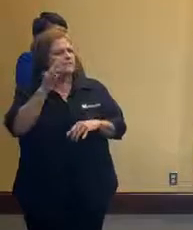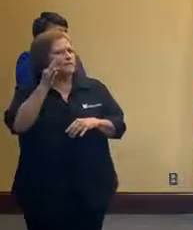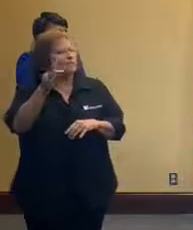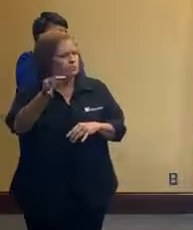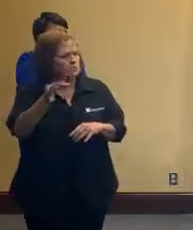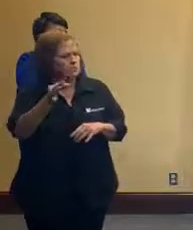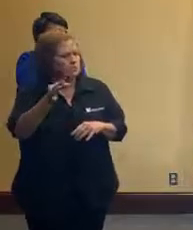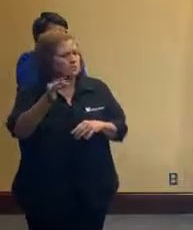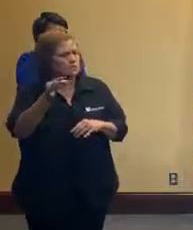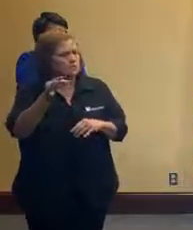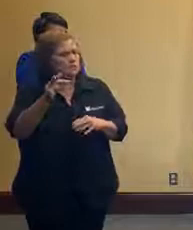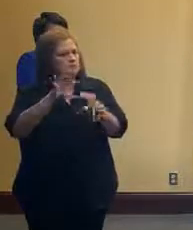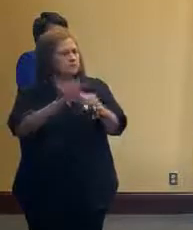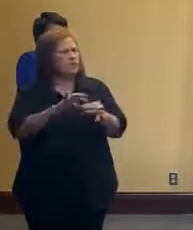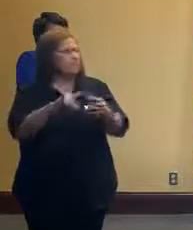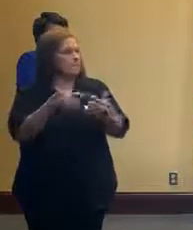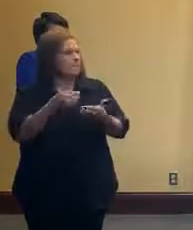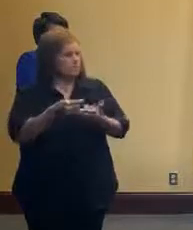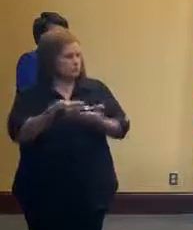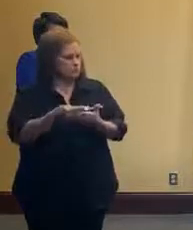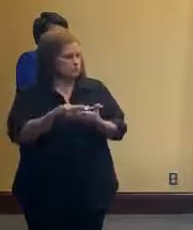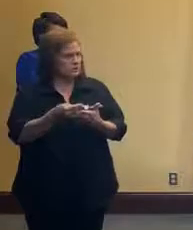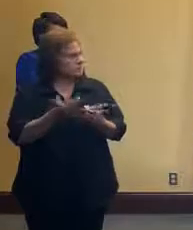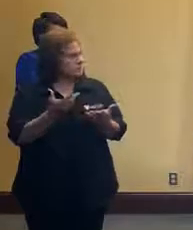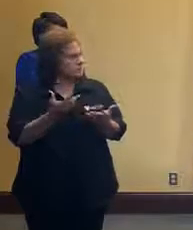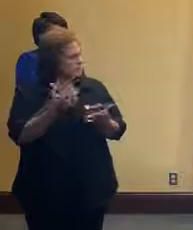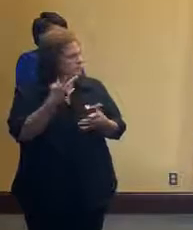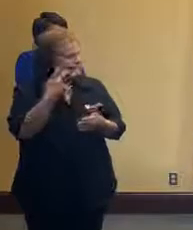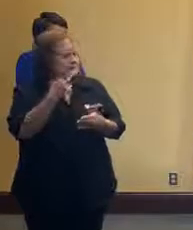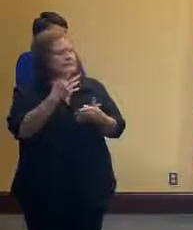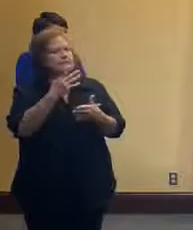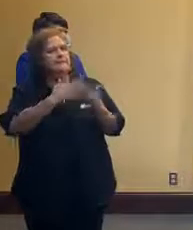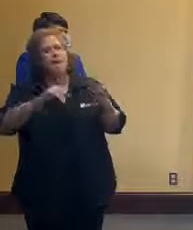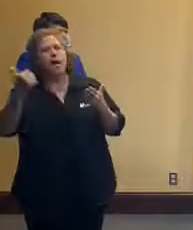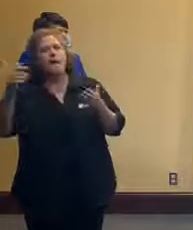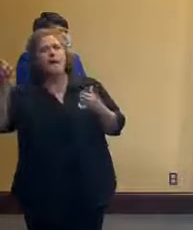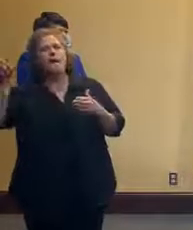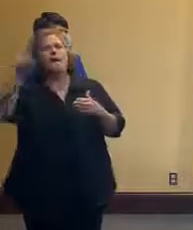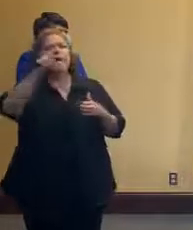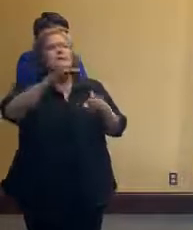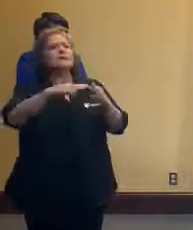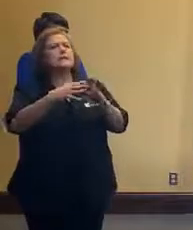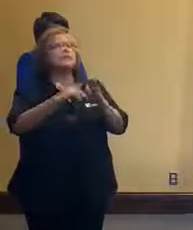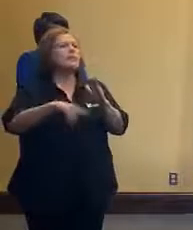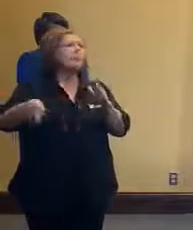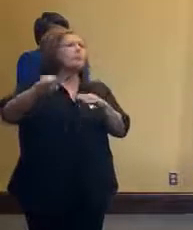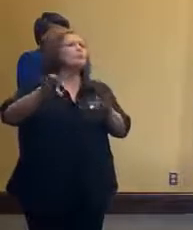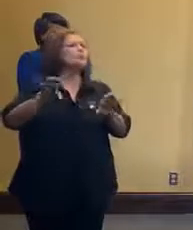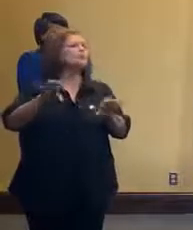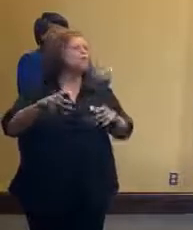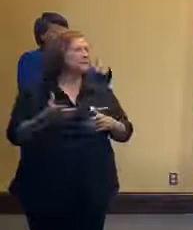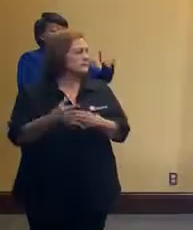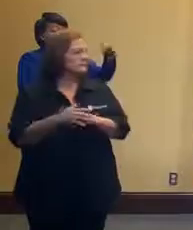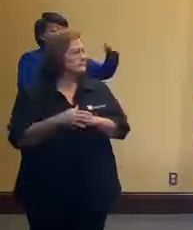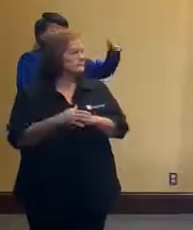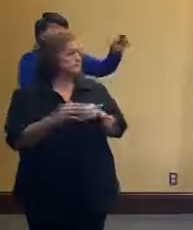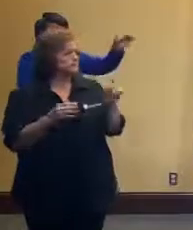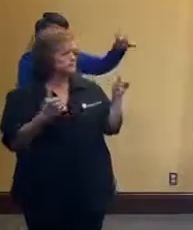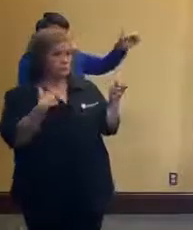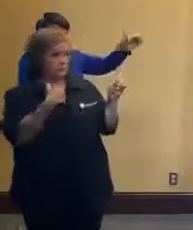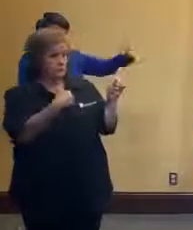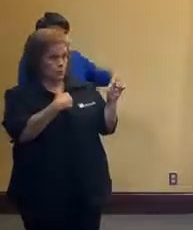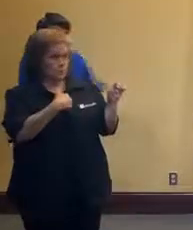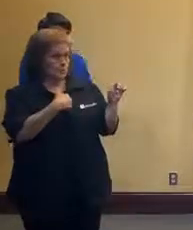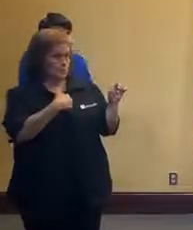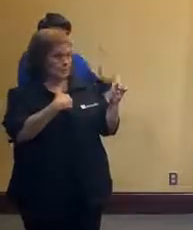budget. And you can see it in comparison to what other cities are dealing with there as well. We can go to the next slide. And we were further